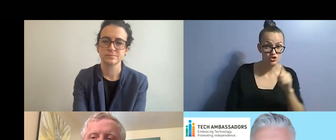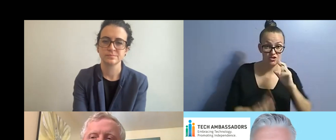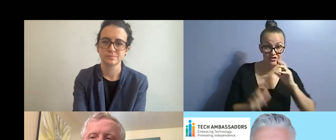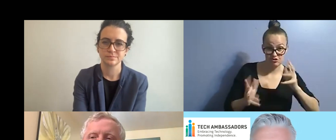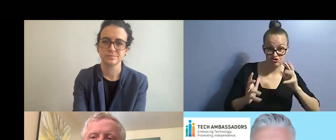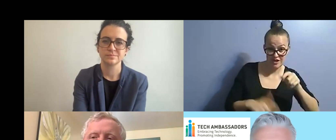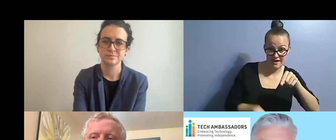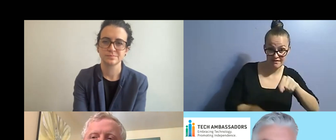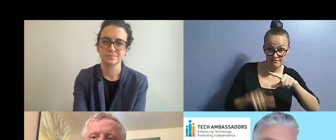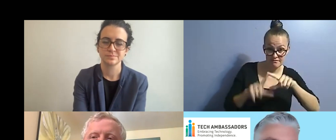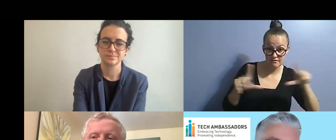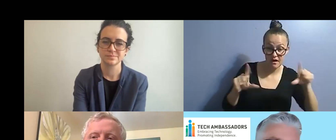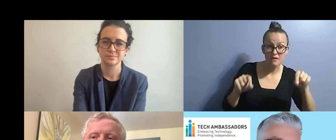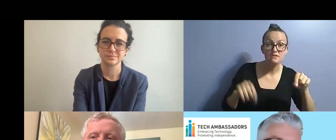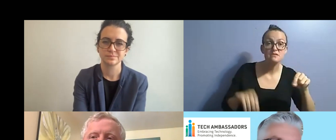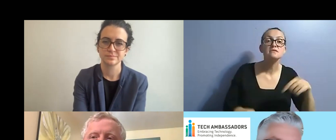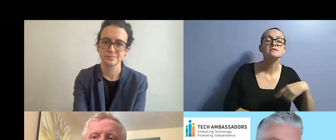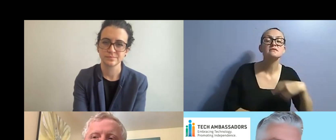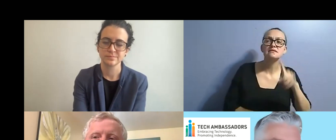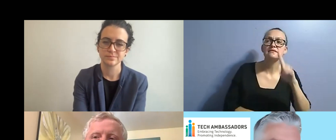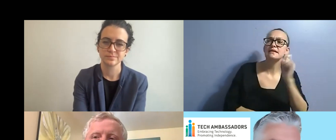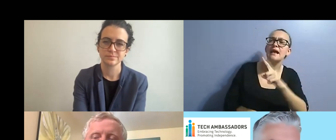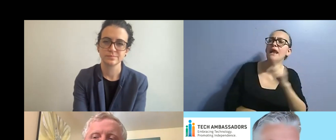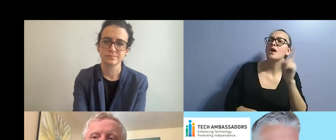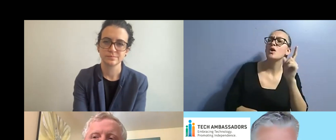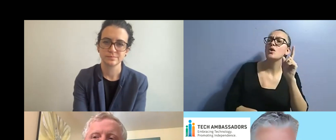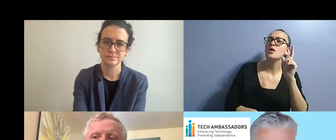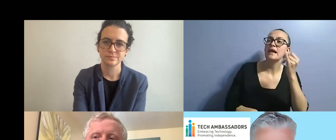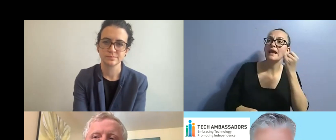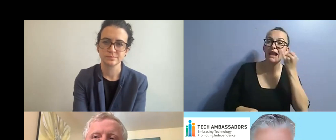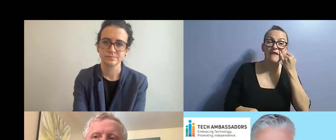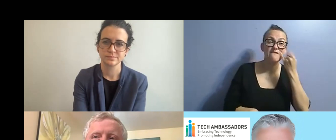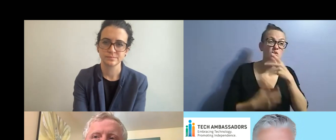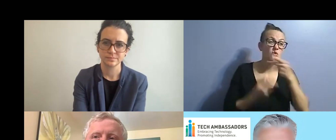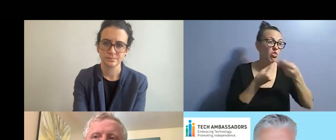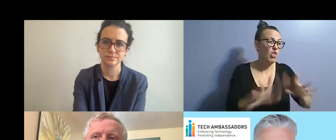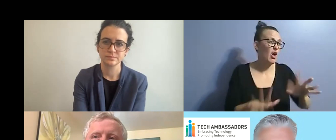has to do with, is there a way to find the pen friend if you misplace it?